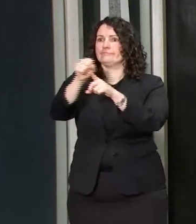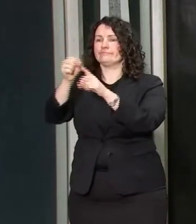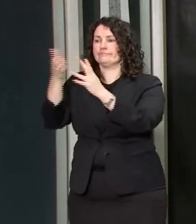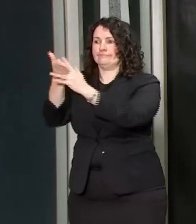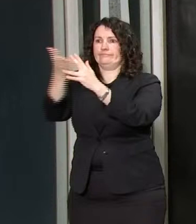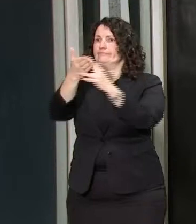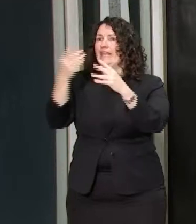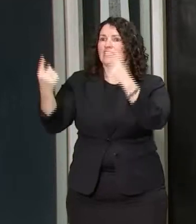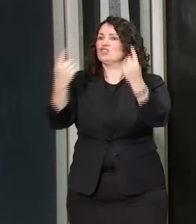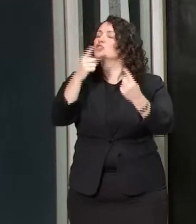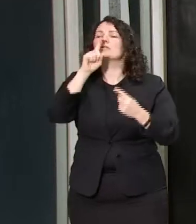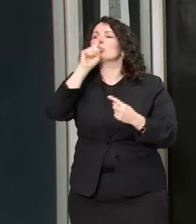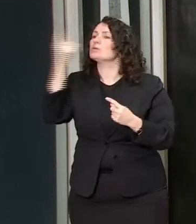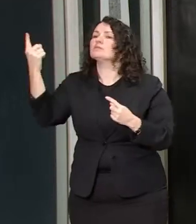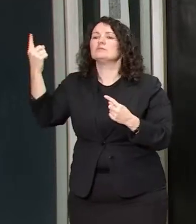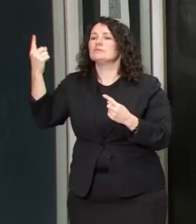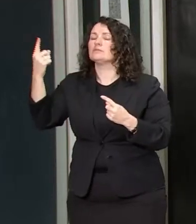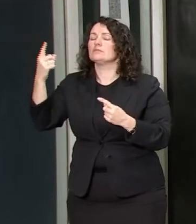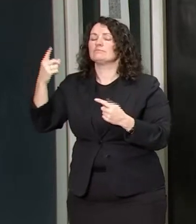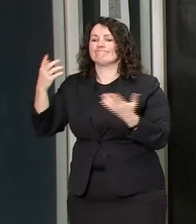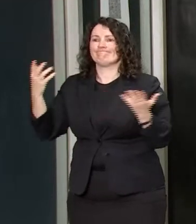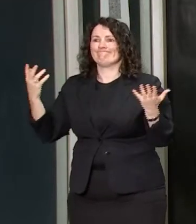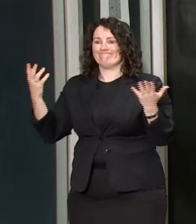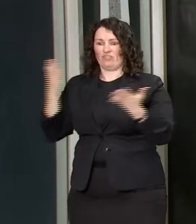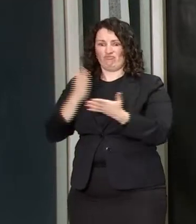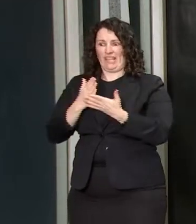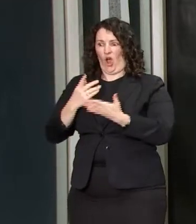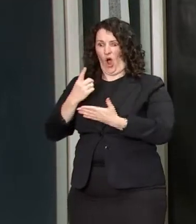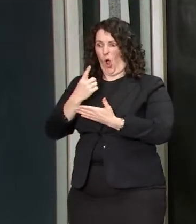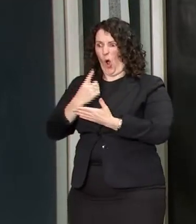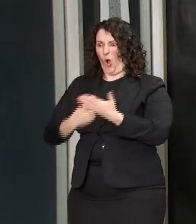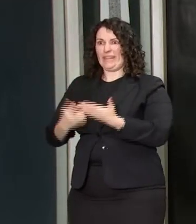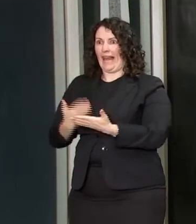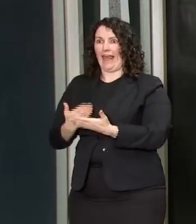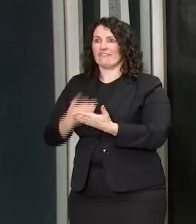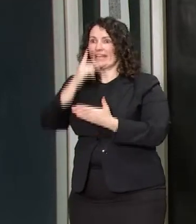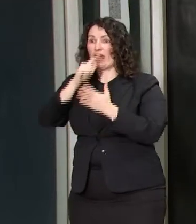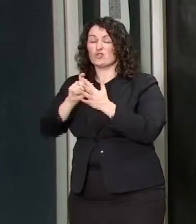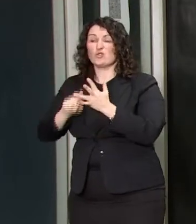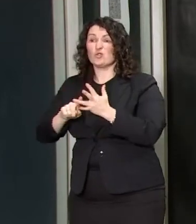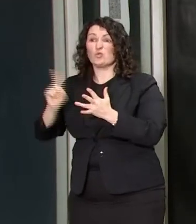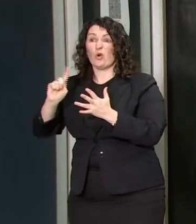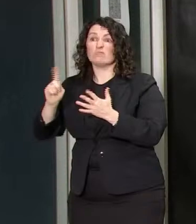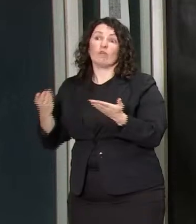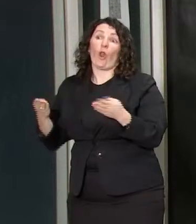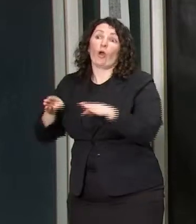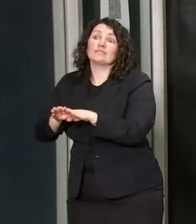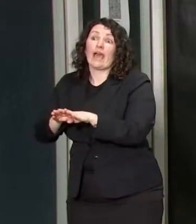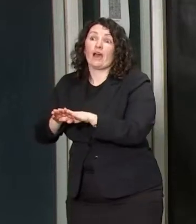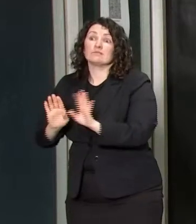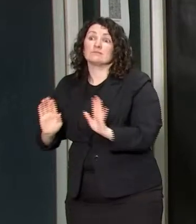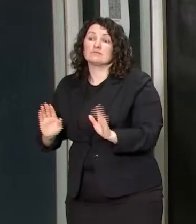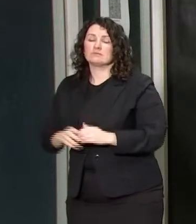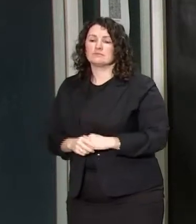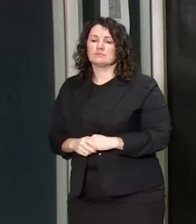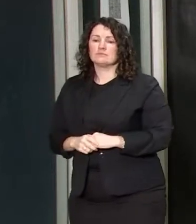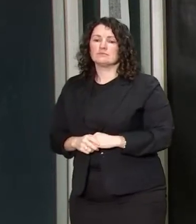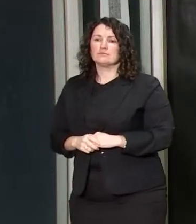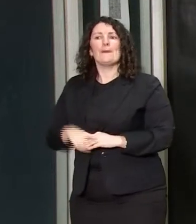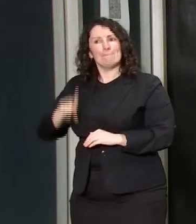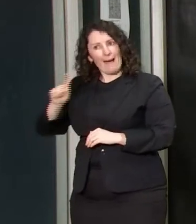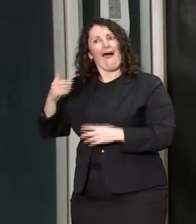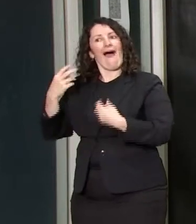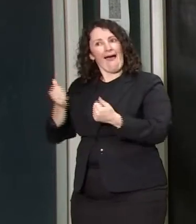Melbourne. We had no option other than to go to a circuit breaker lockdown. But there have been other examples where we have indeed